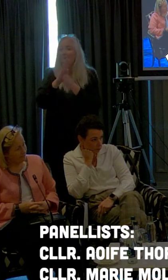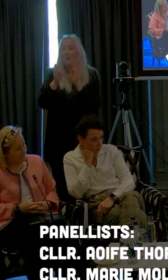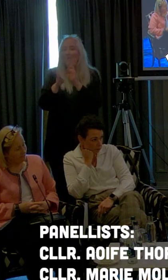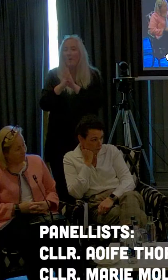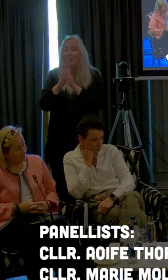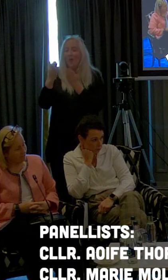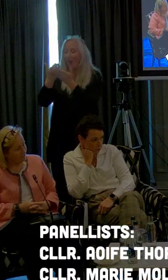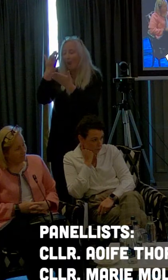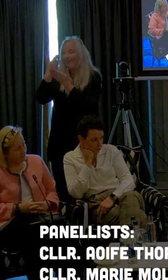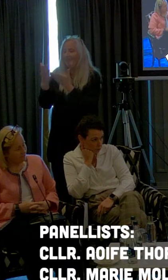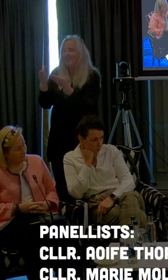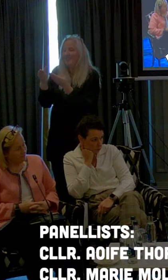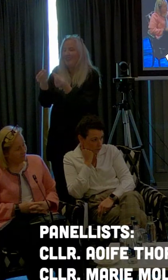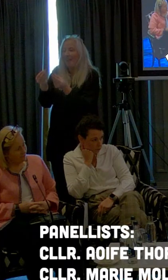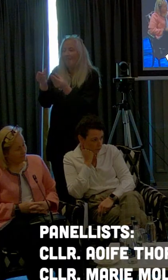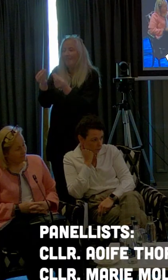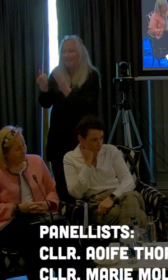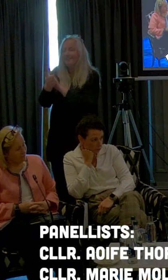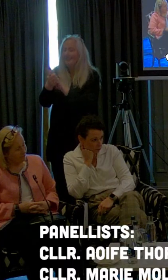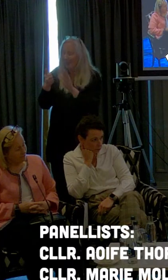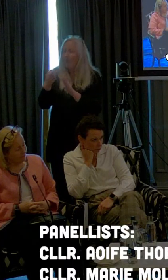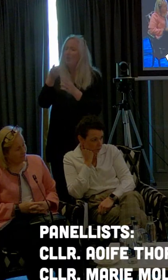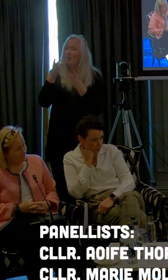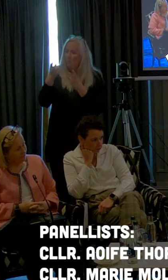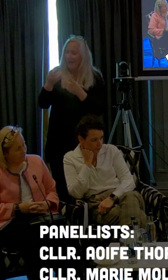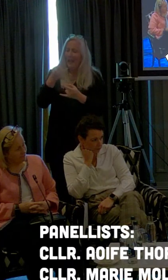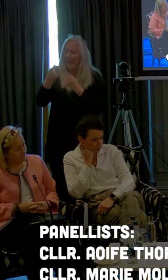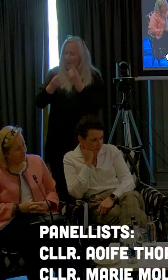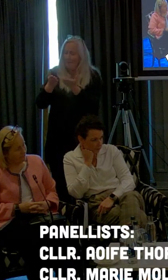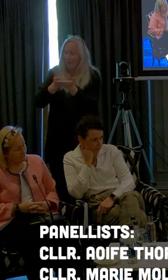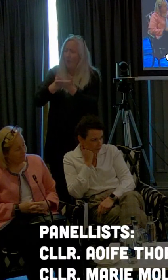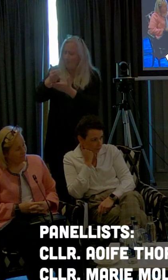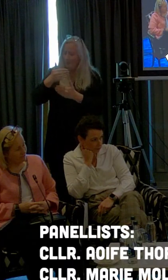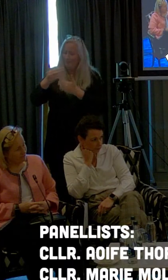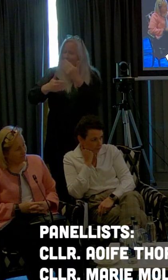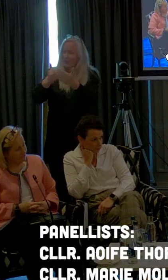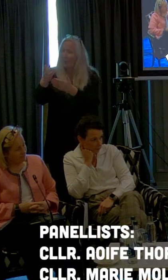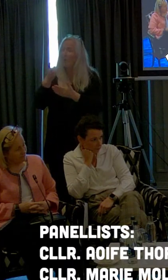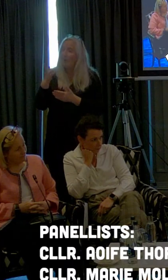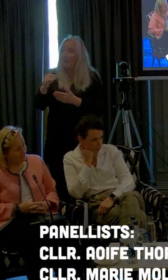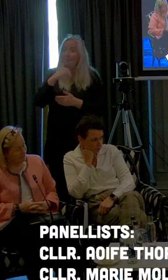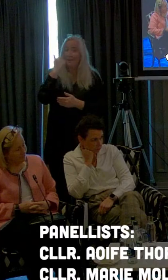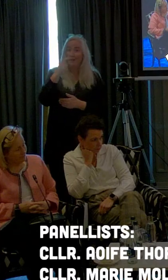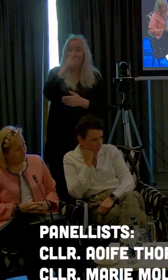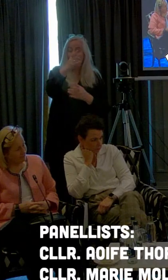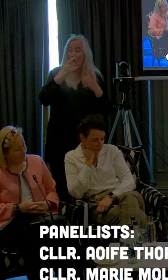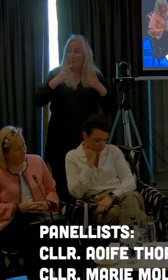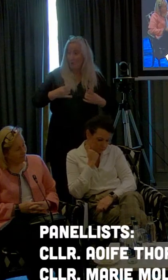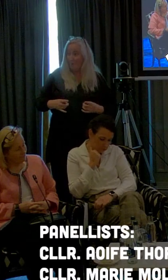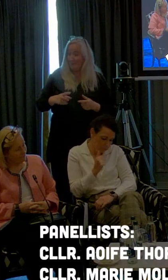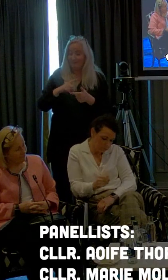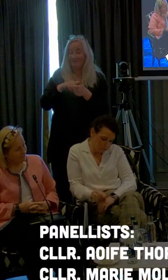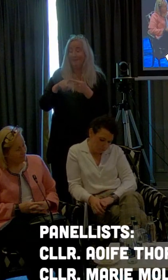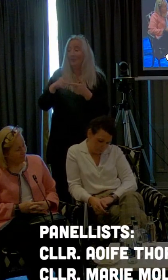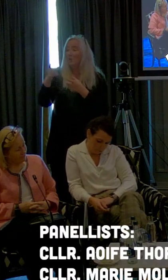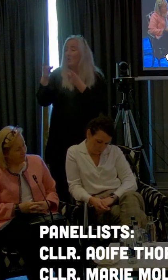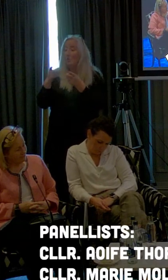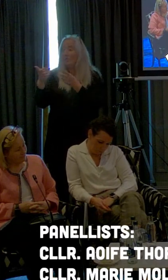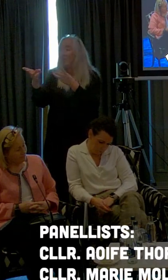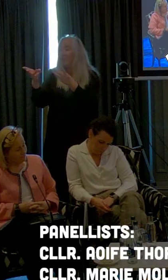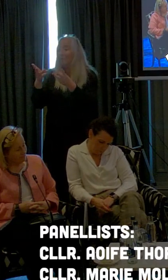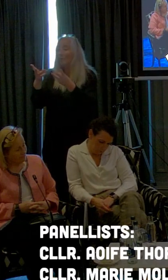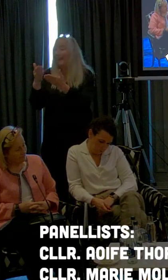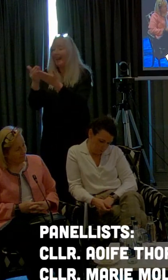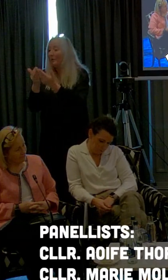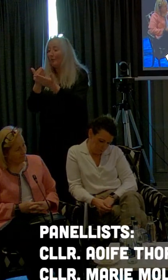across, as you call it. You will. It will happen for you, Caroline, because you are doing the work anyway, and people will think. I